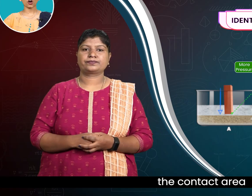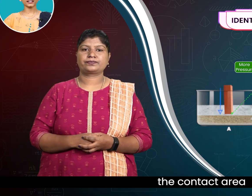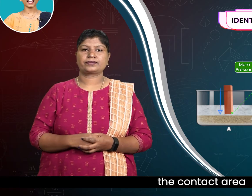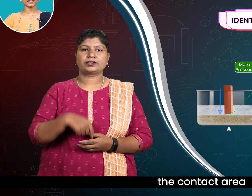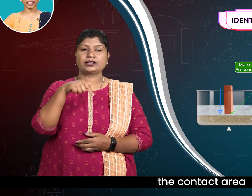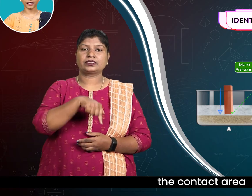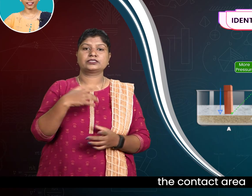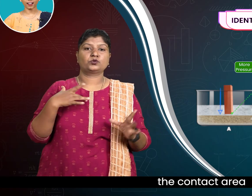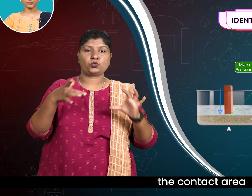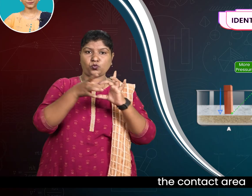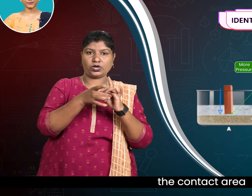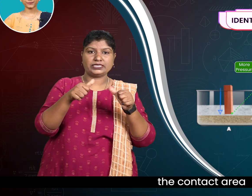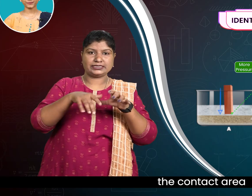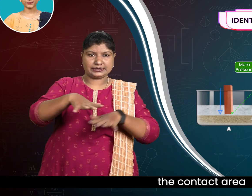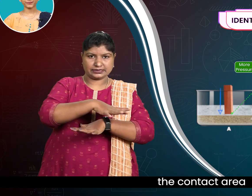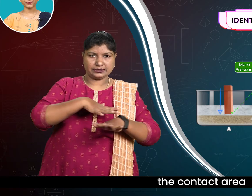the contact area